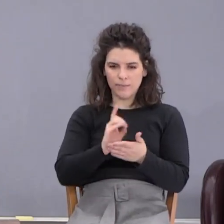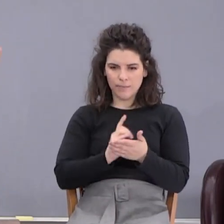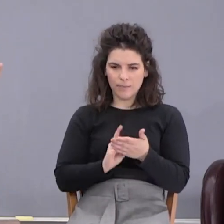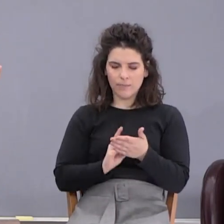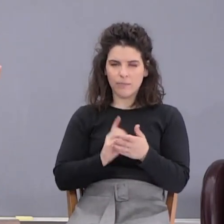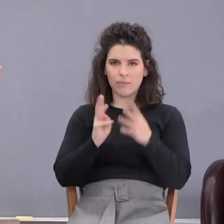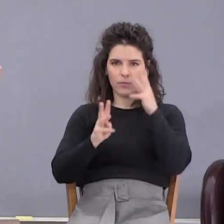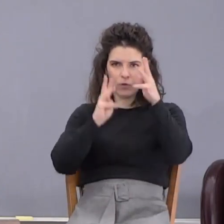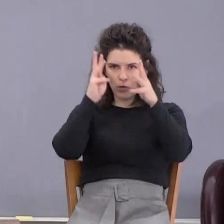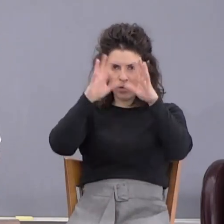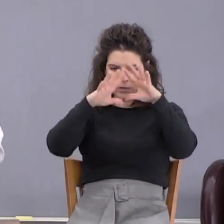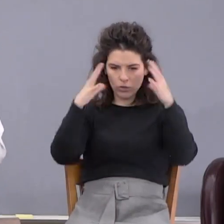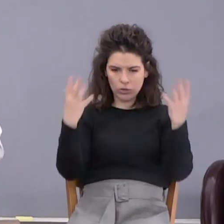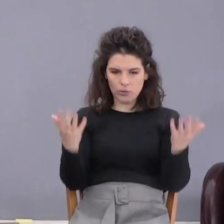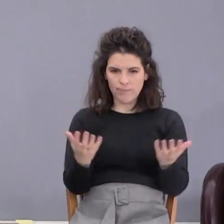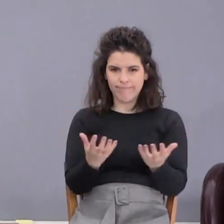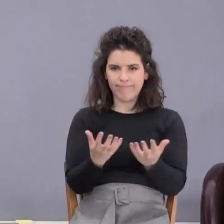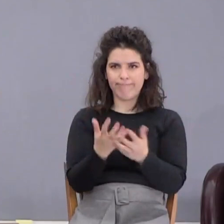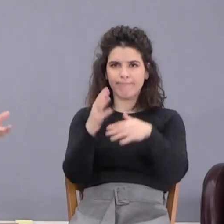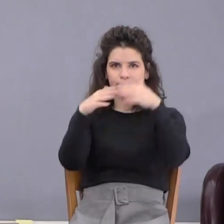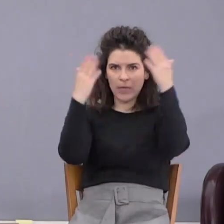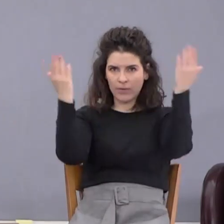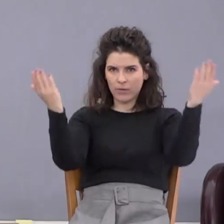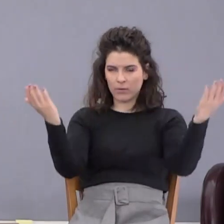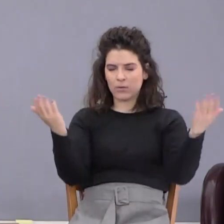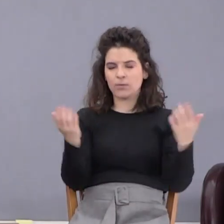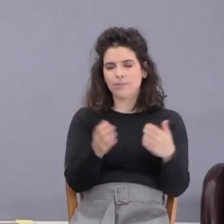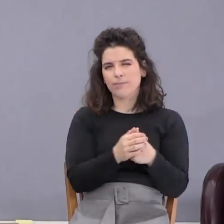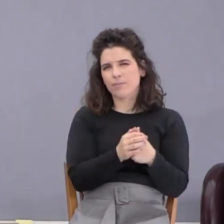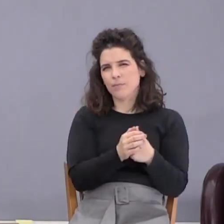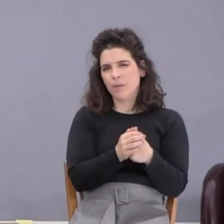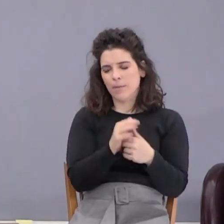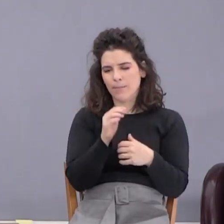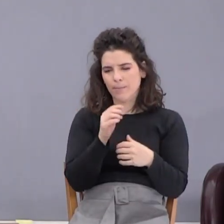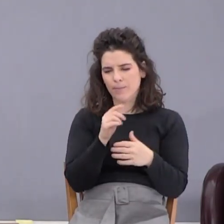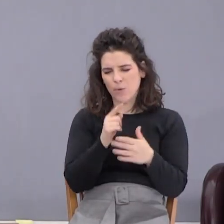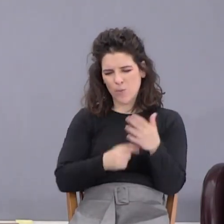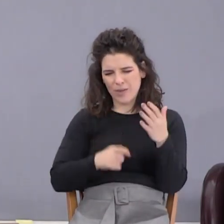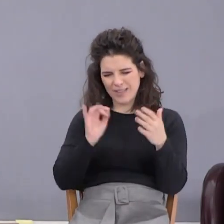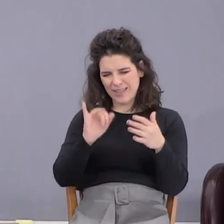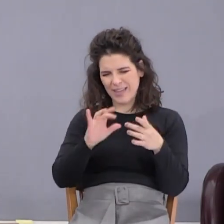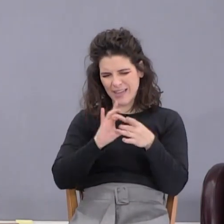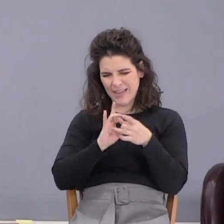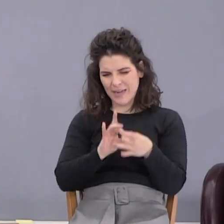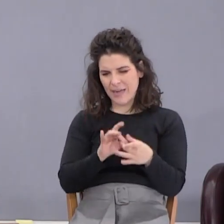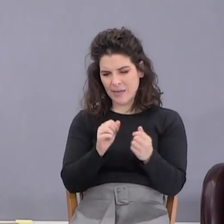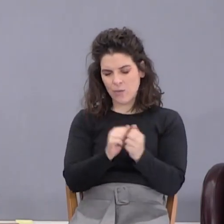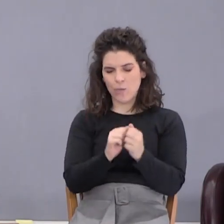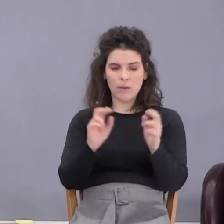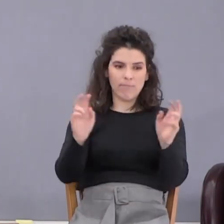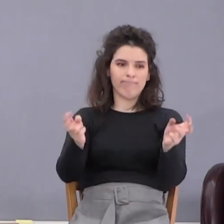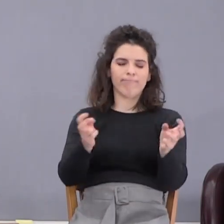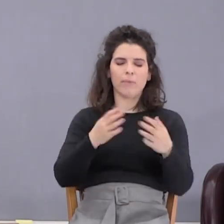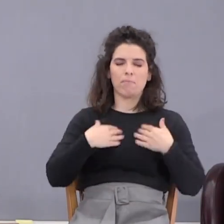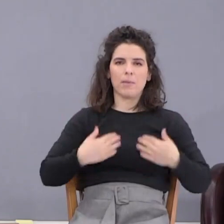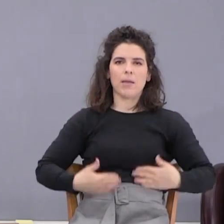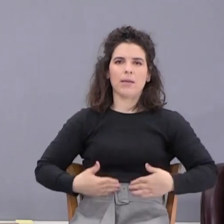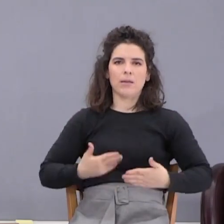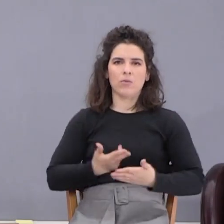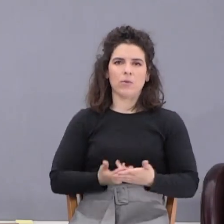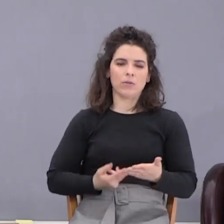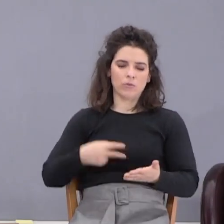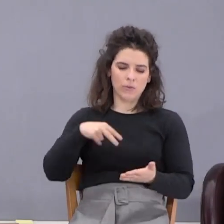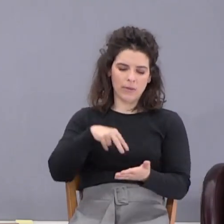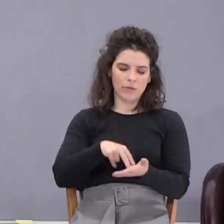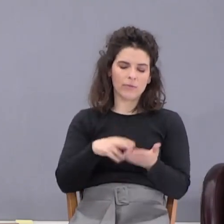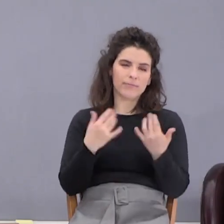the creation. All right, so what does that all have to do with the issue of bodily resurrection?